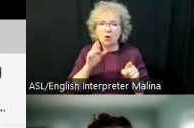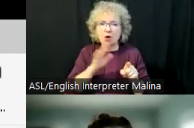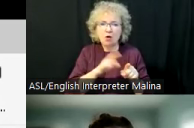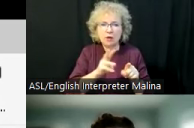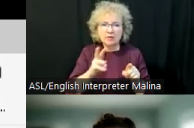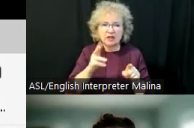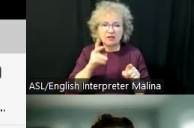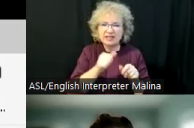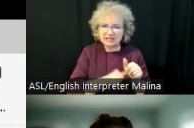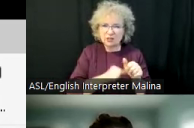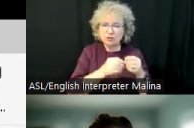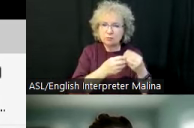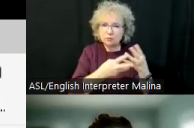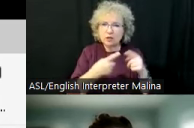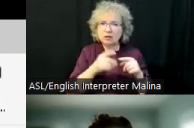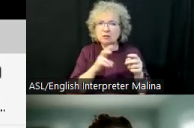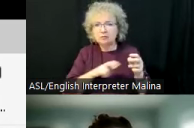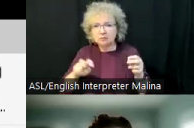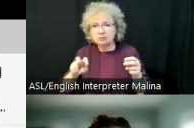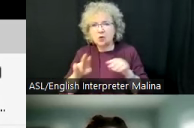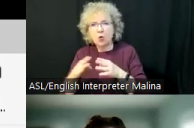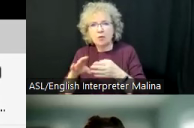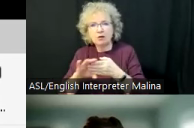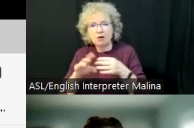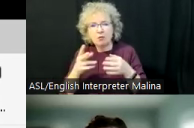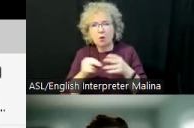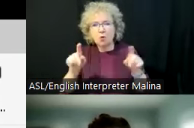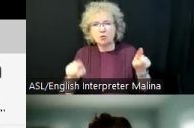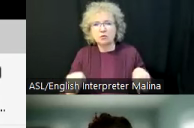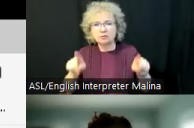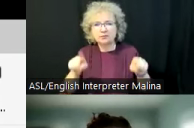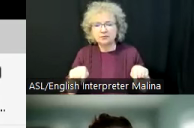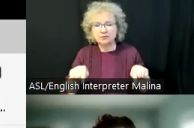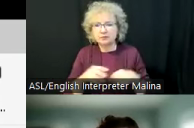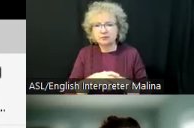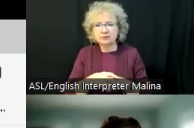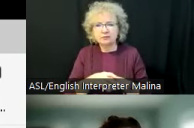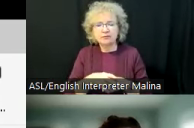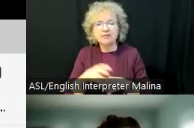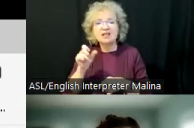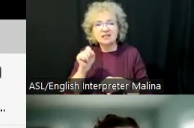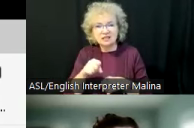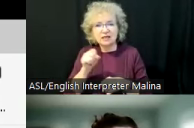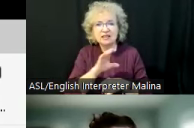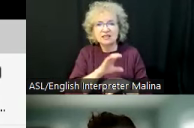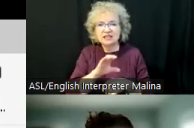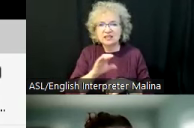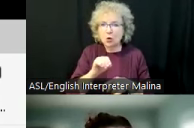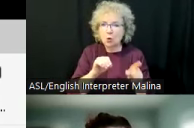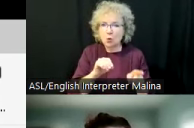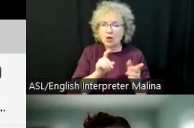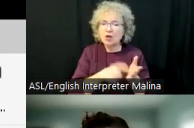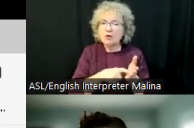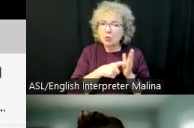CCO, and we also have the open card one on our website. Now, I just want to acknowledge that CCOs are required